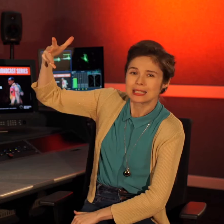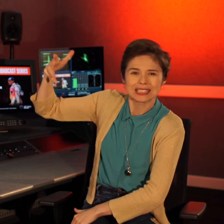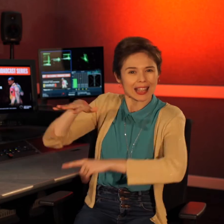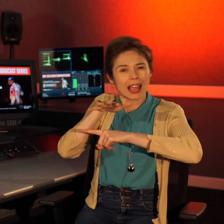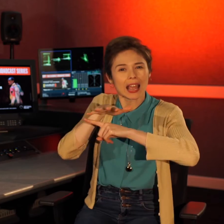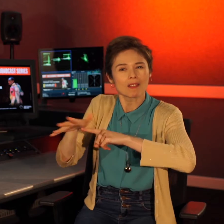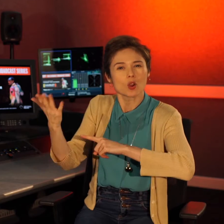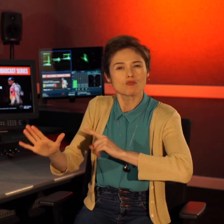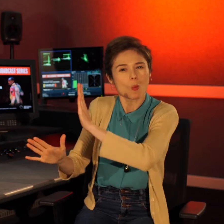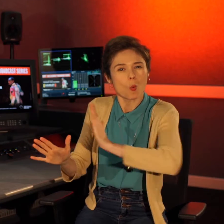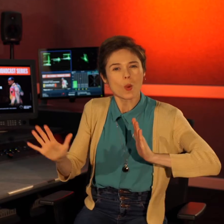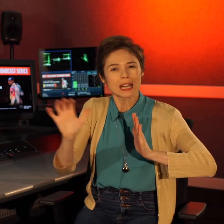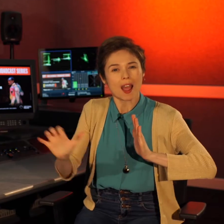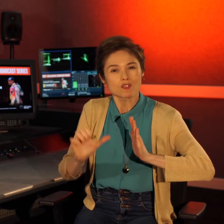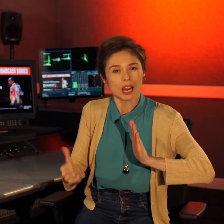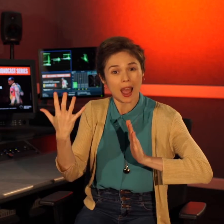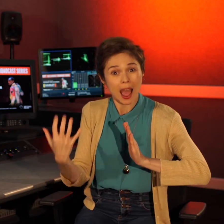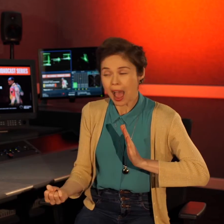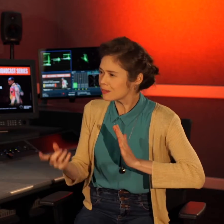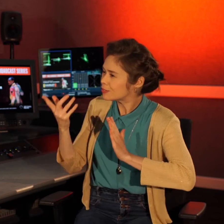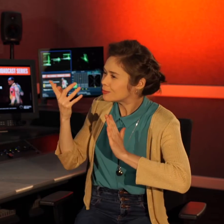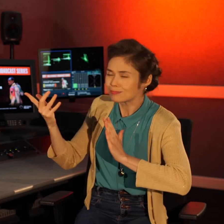perhaps in the lighting design. You can spot that influence from West Africa,